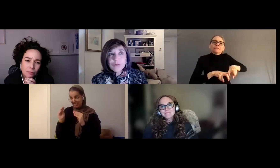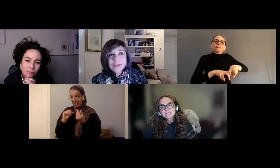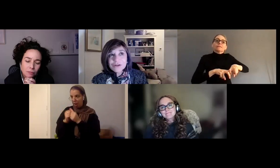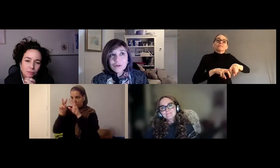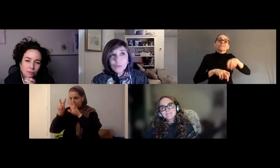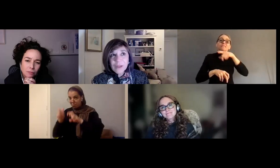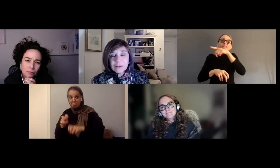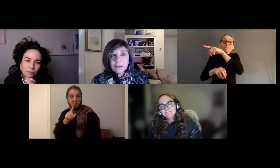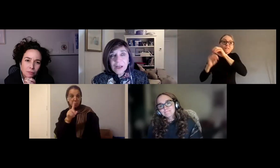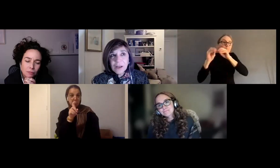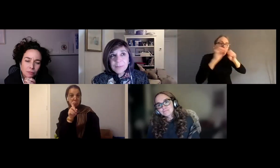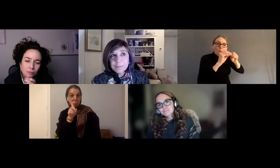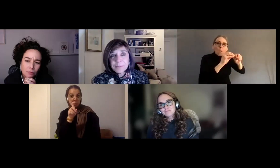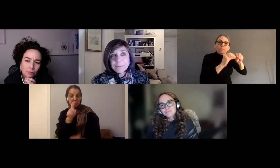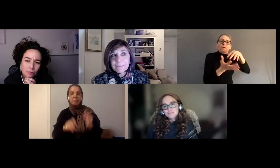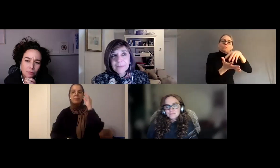Great question. Well,